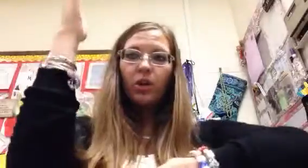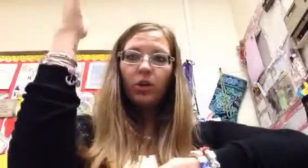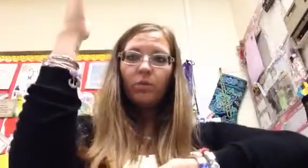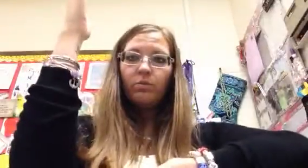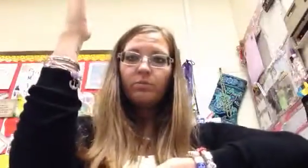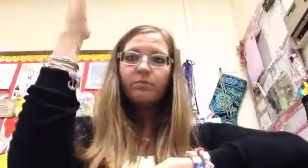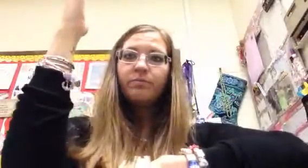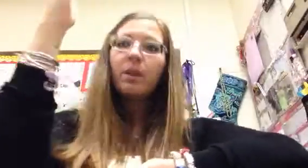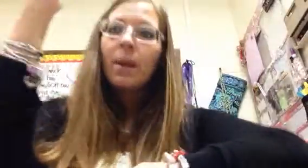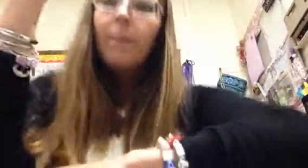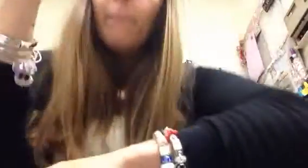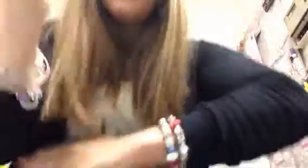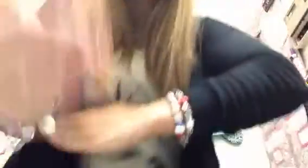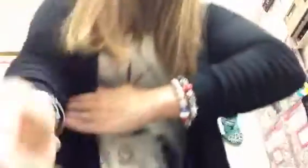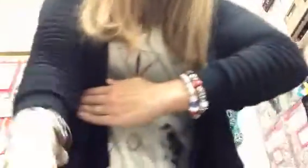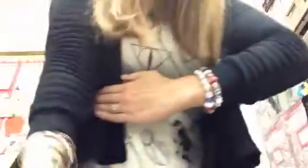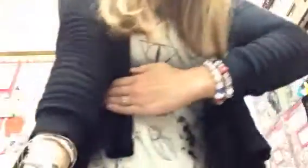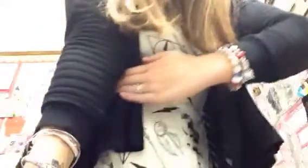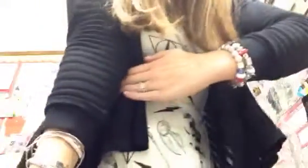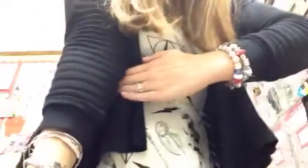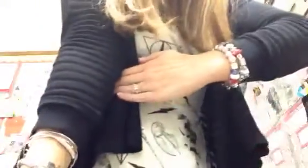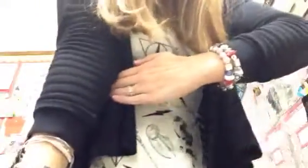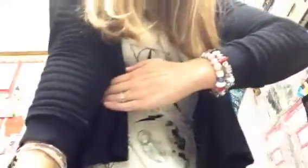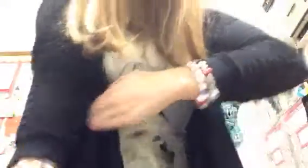Noon. Midnight. Makes it come all the way down.